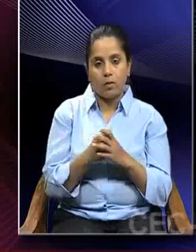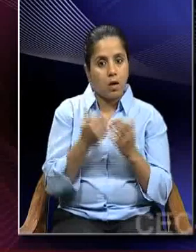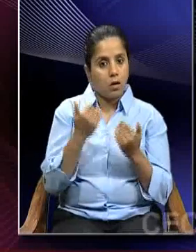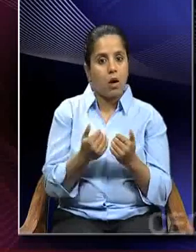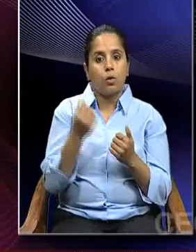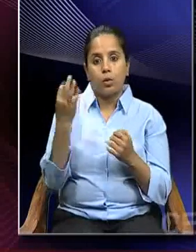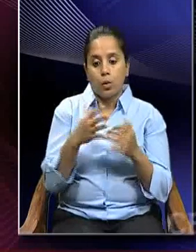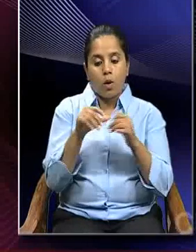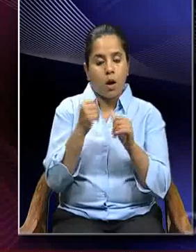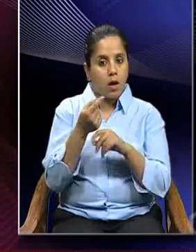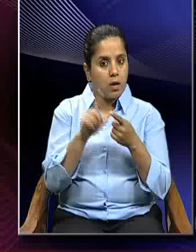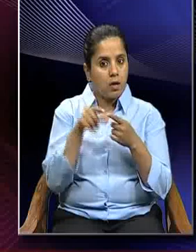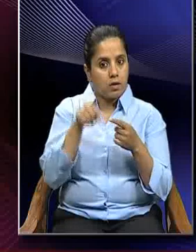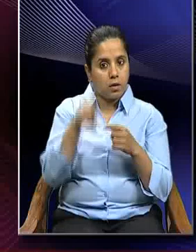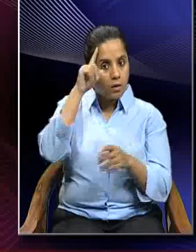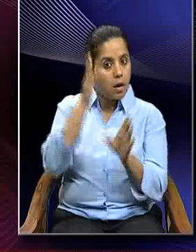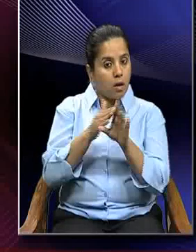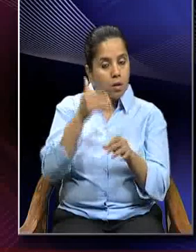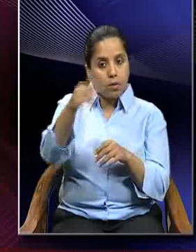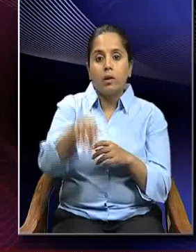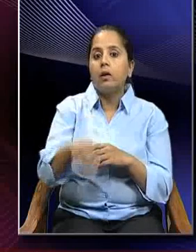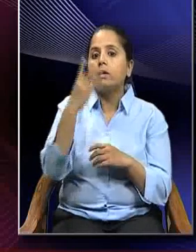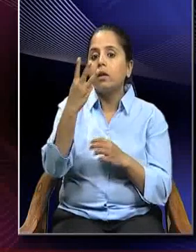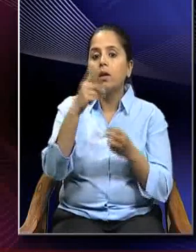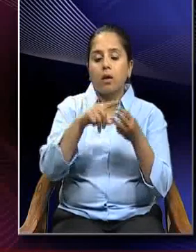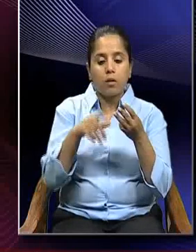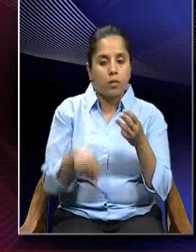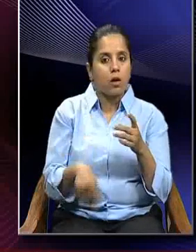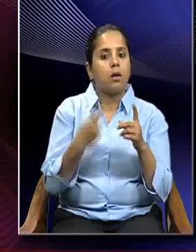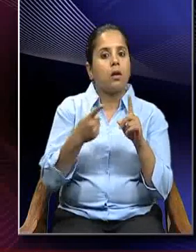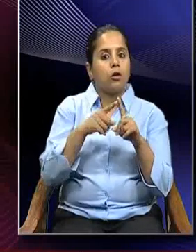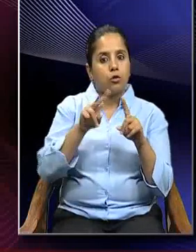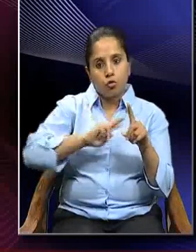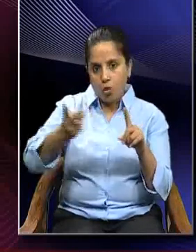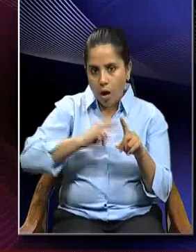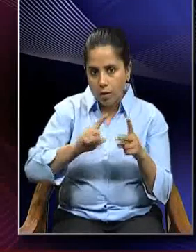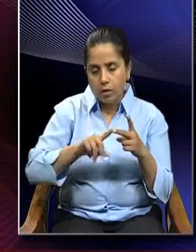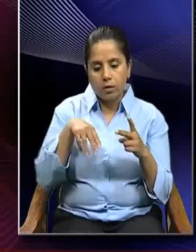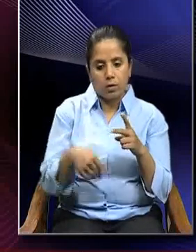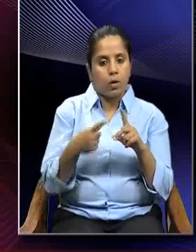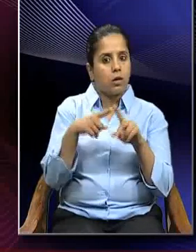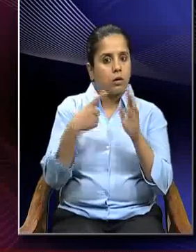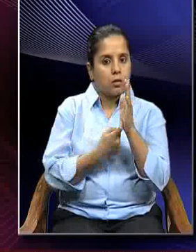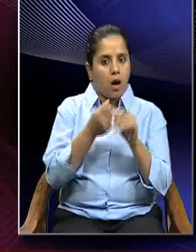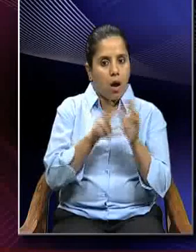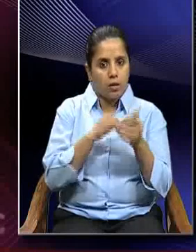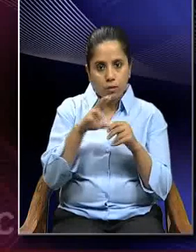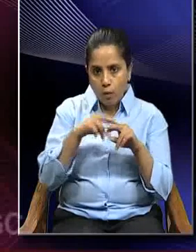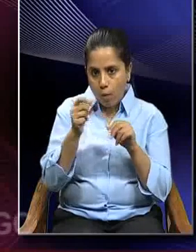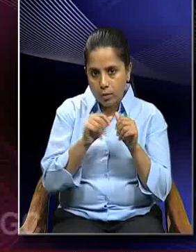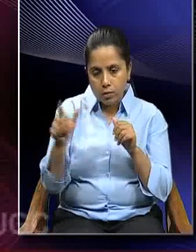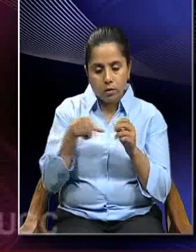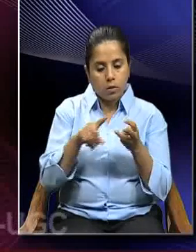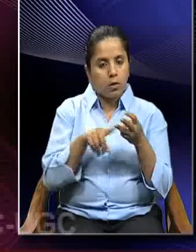age of psychology, the three paradigms are basically transactional, transformational, and transcendental. They are now in dialogue with each